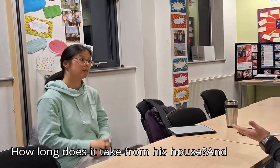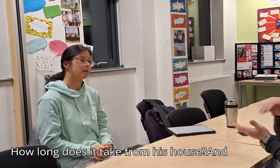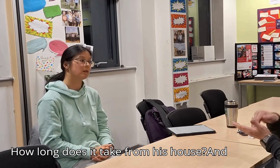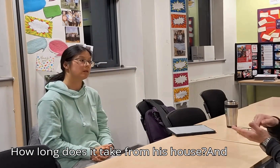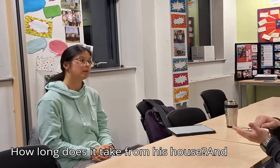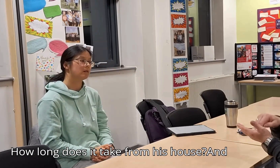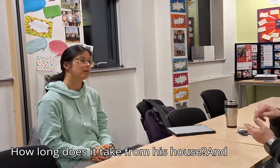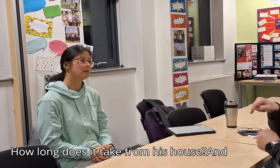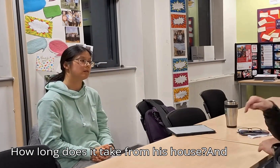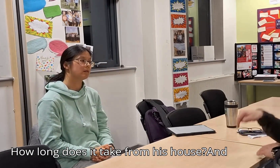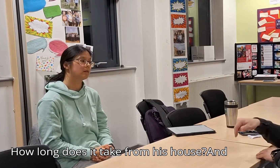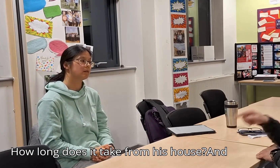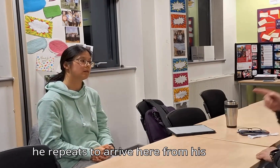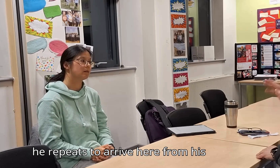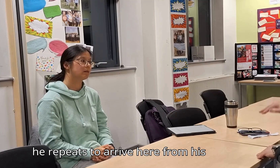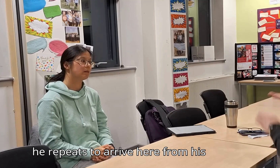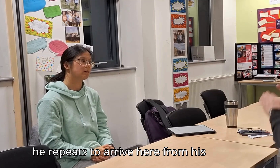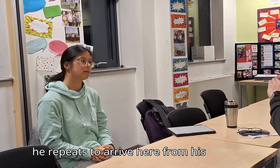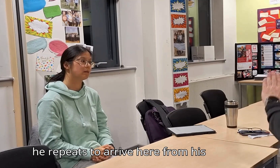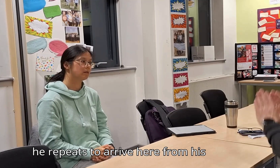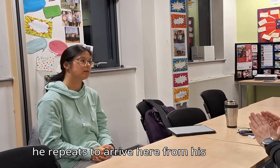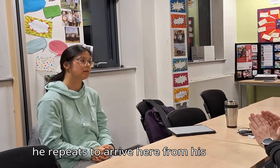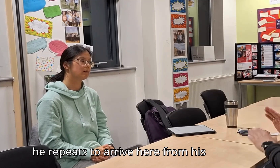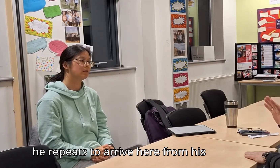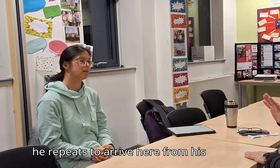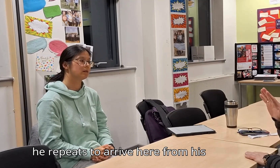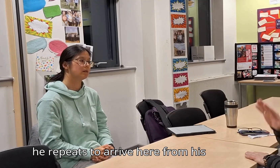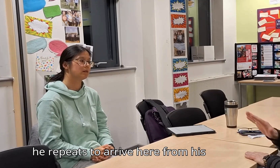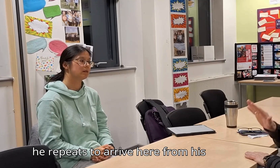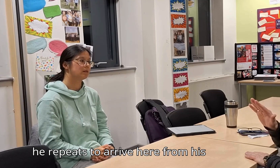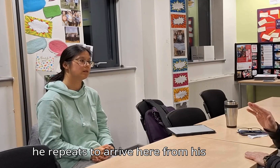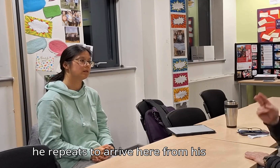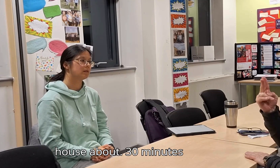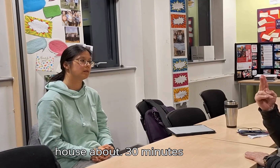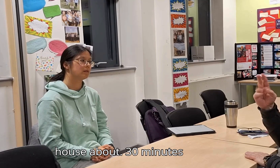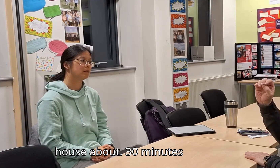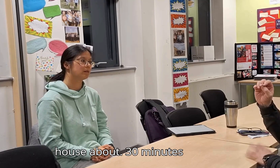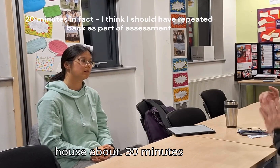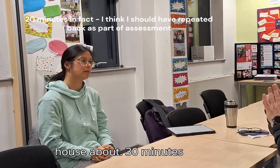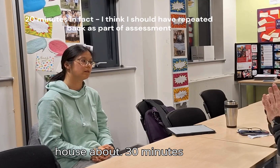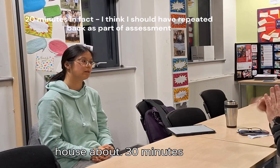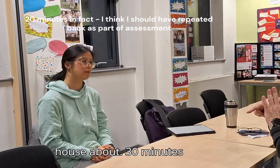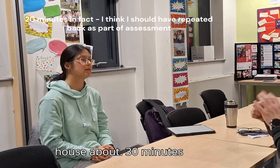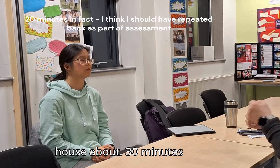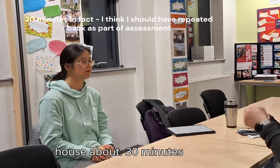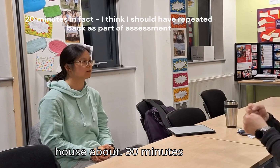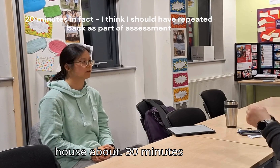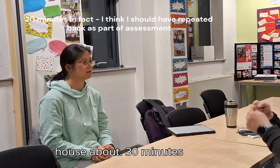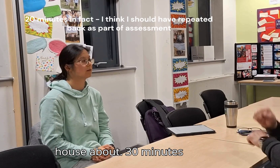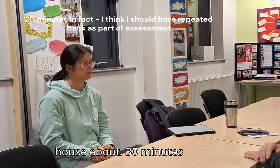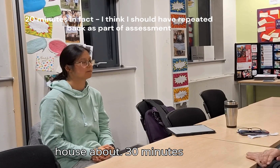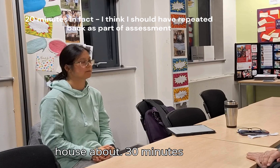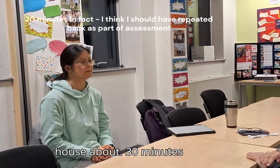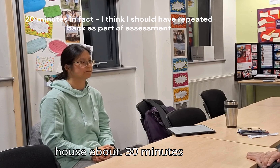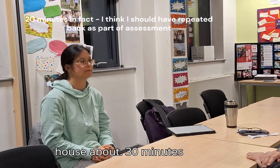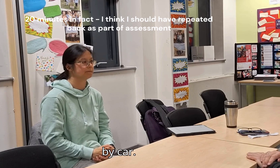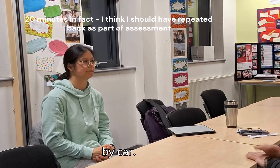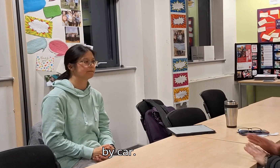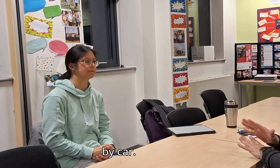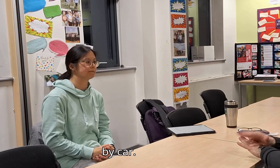house? And he repeats, to arrive here from his house about 30 minutes by car.